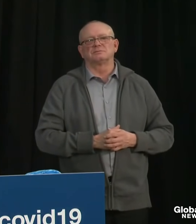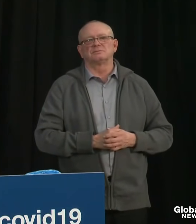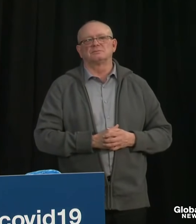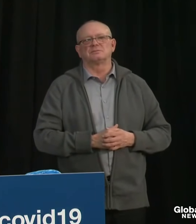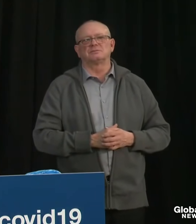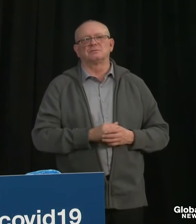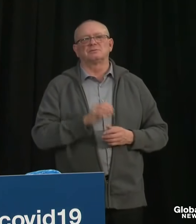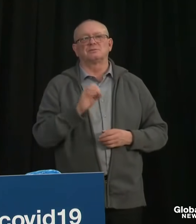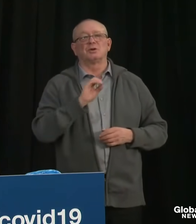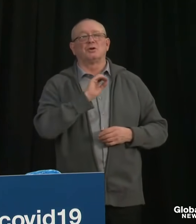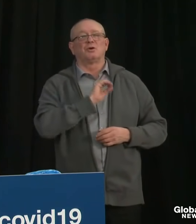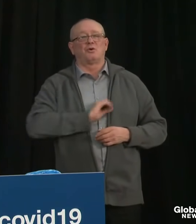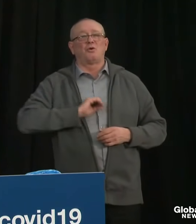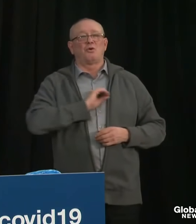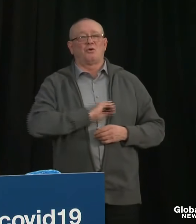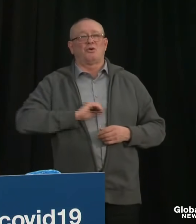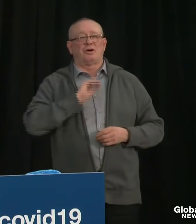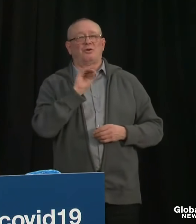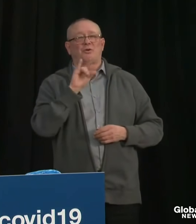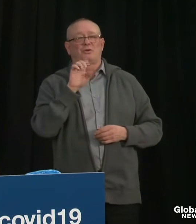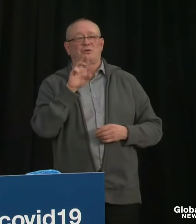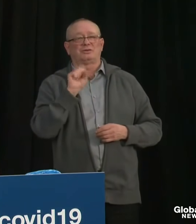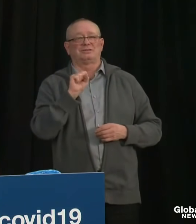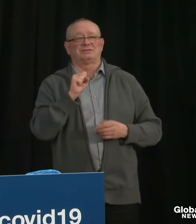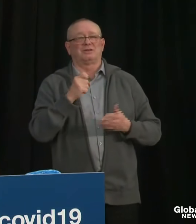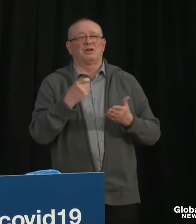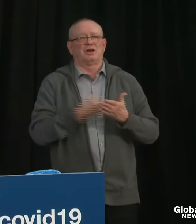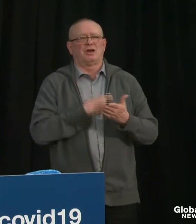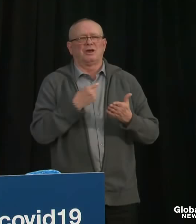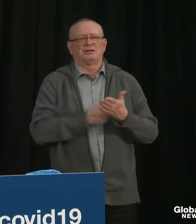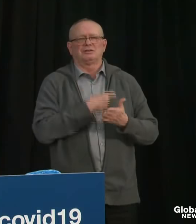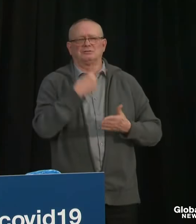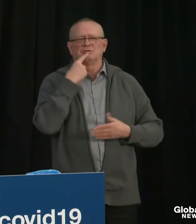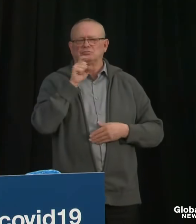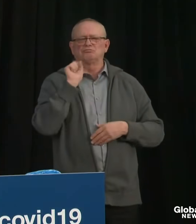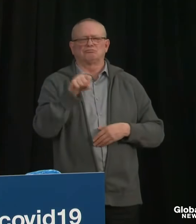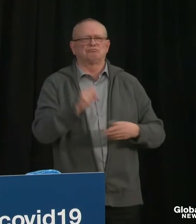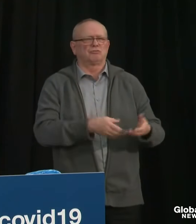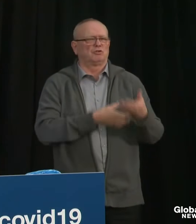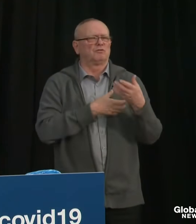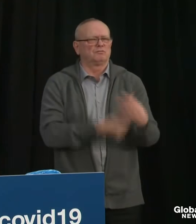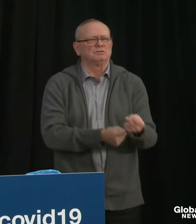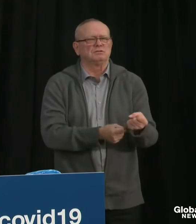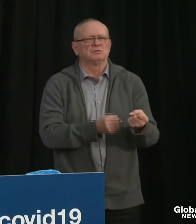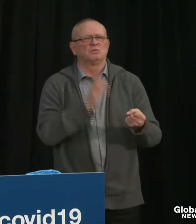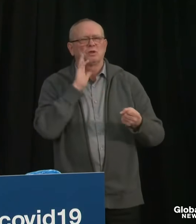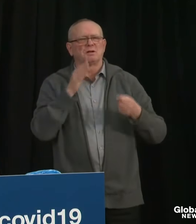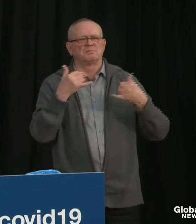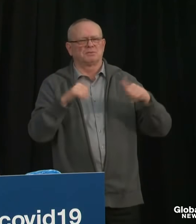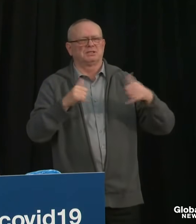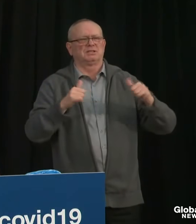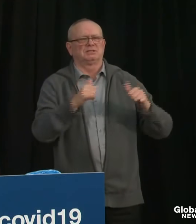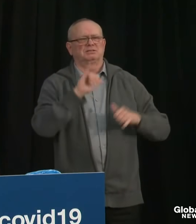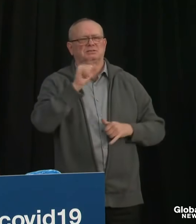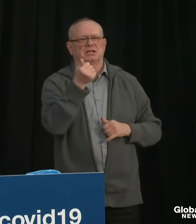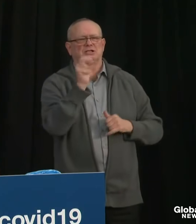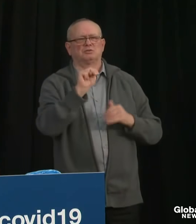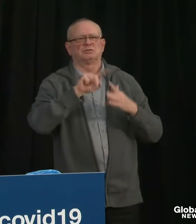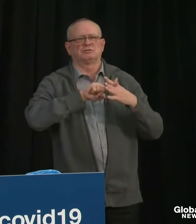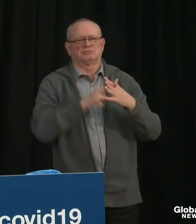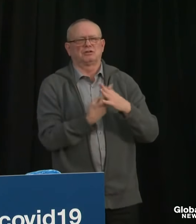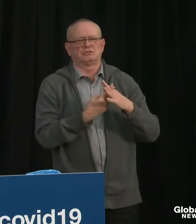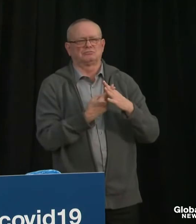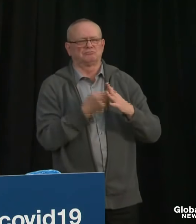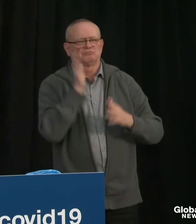confident they will be playing the season starting January 13th in Edmonton. Looking for some clarification from you on what the